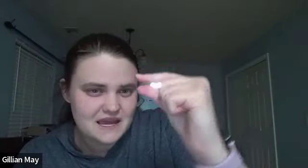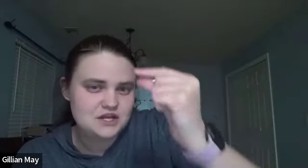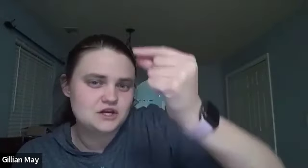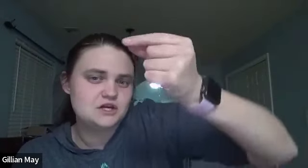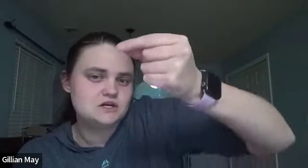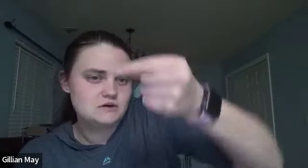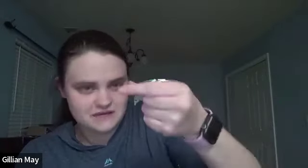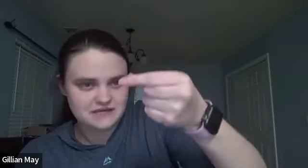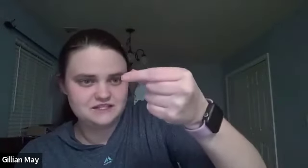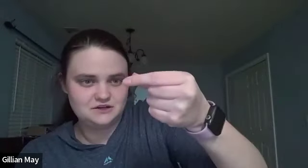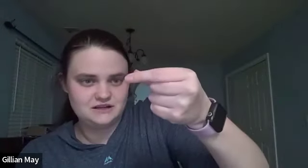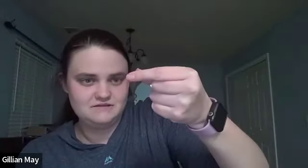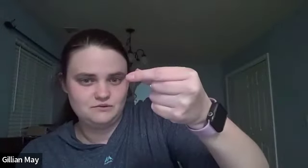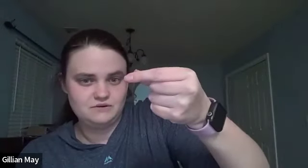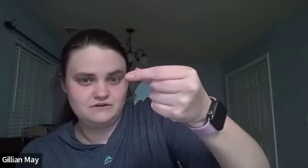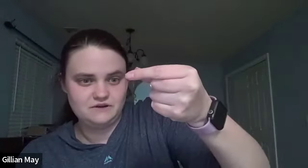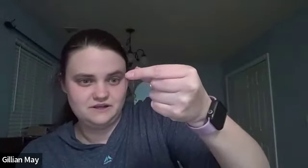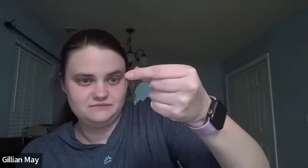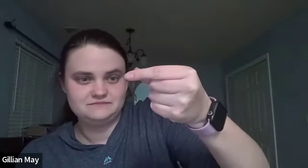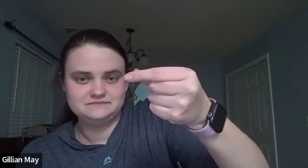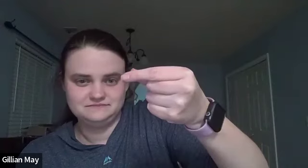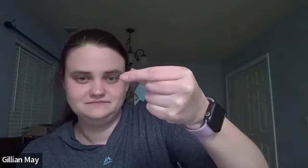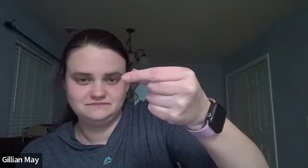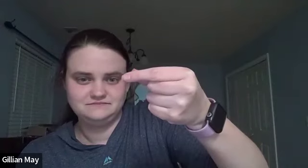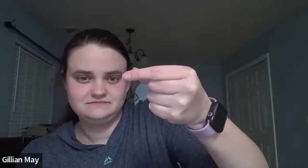and you're going to turn it in forward in front of you.